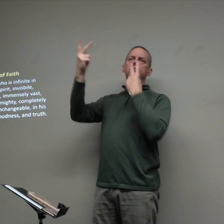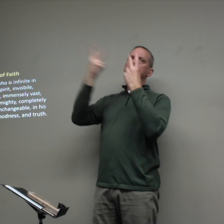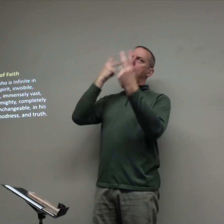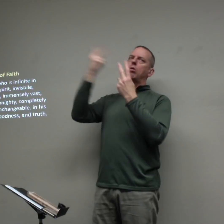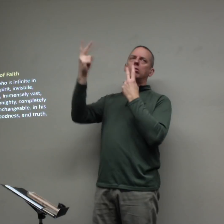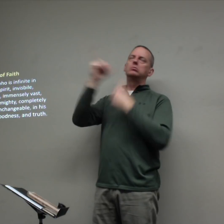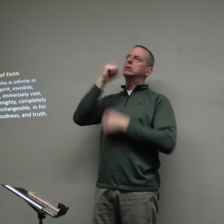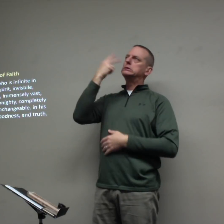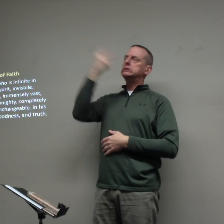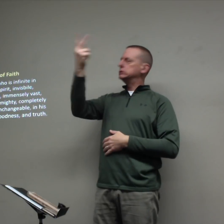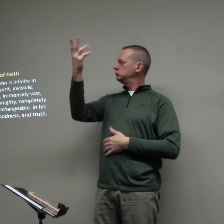invisible, so you can't see him,